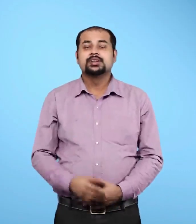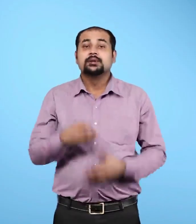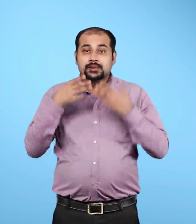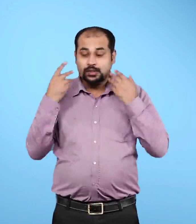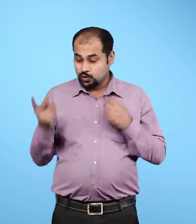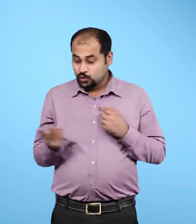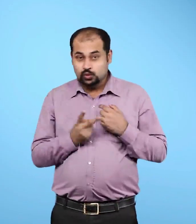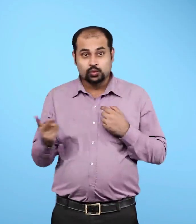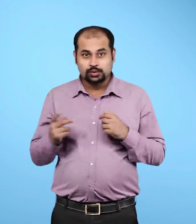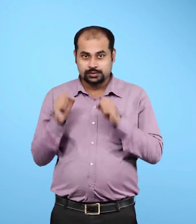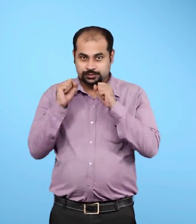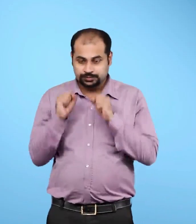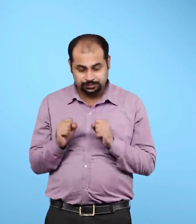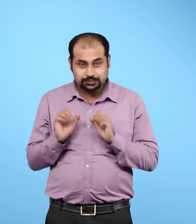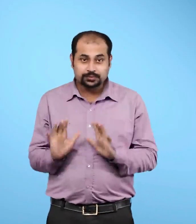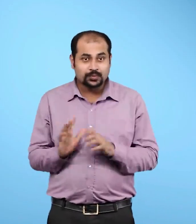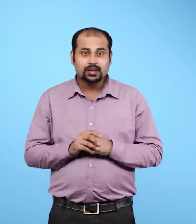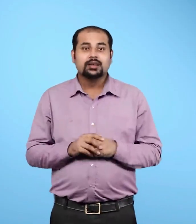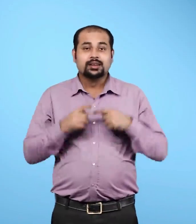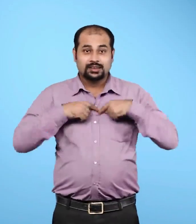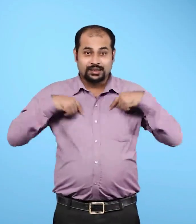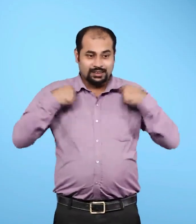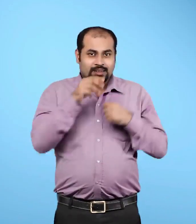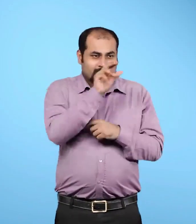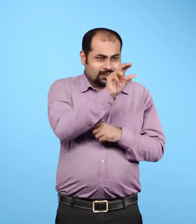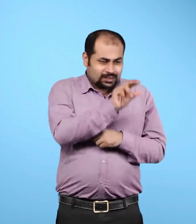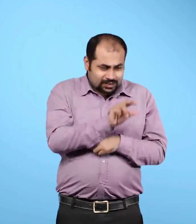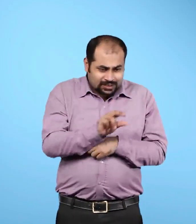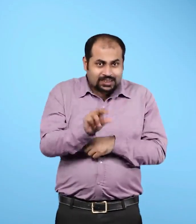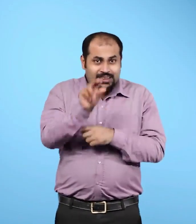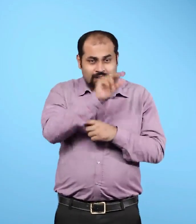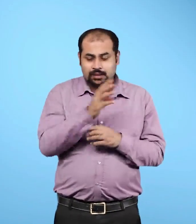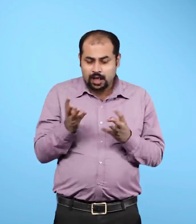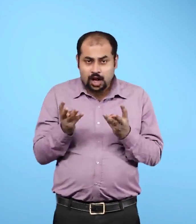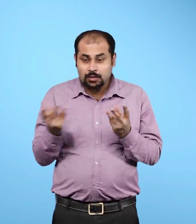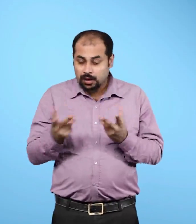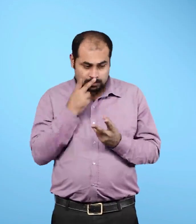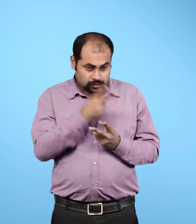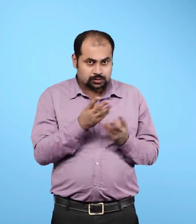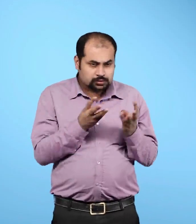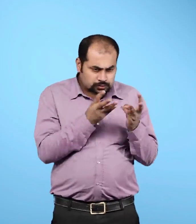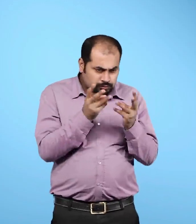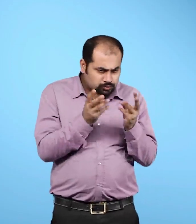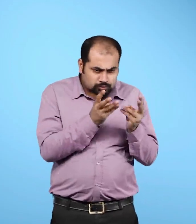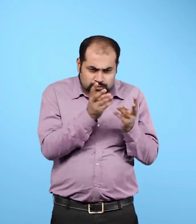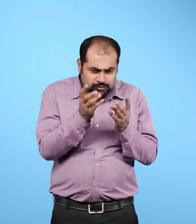Cat 2 and Cat 1 are sitting in between the picture of beads and table.